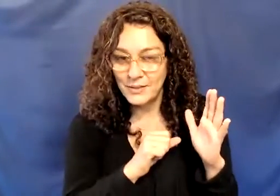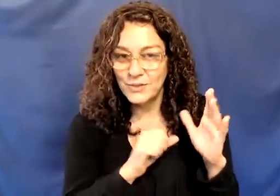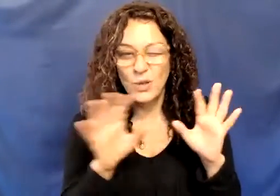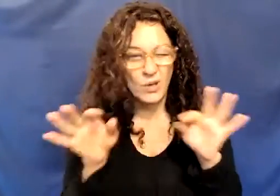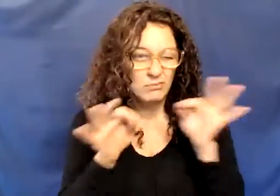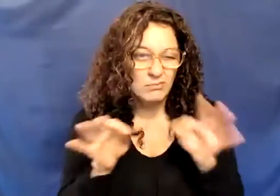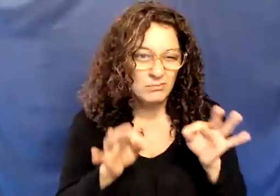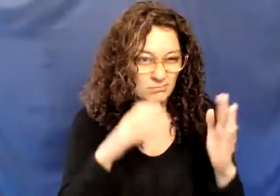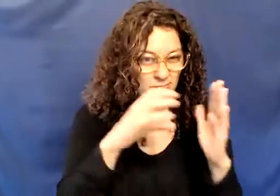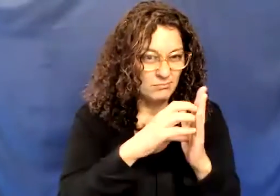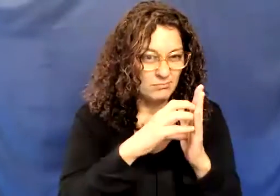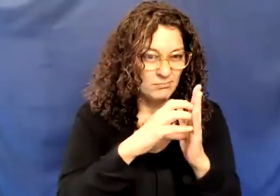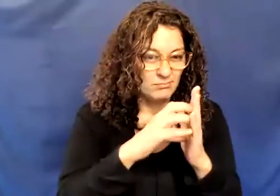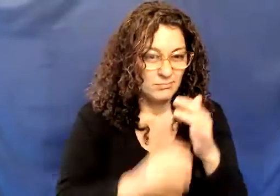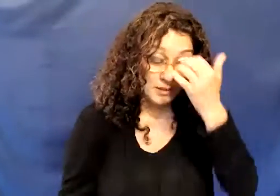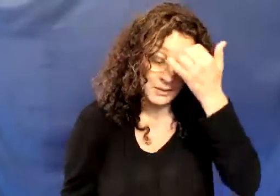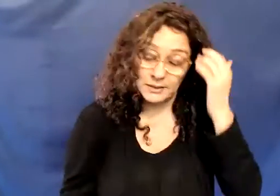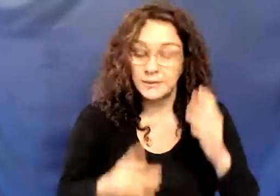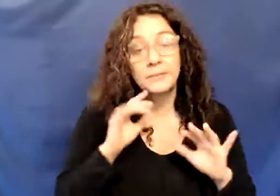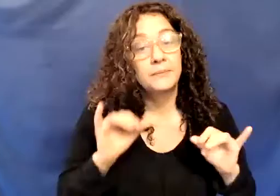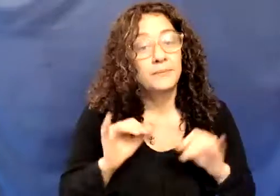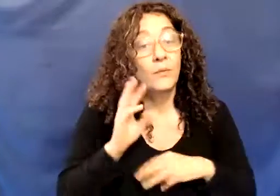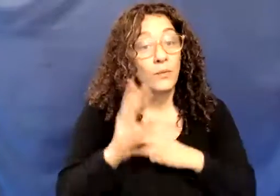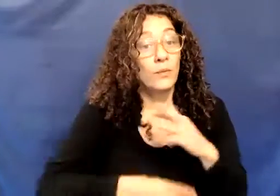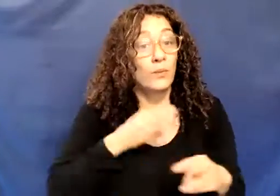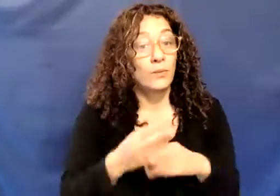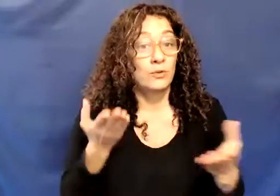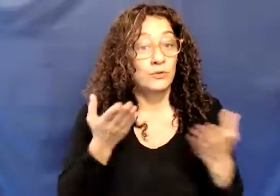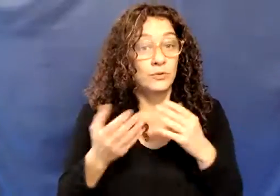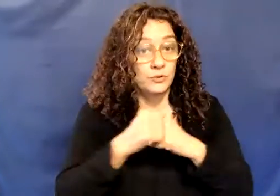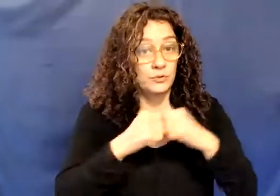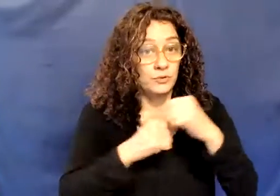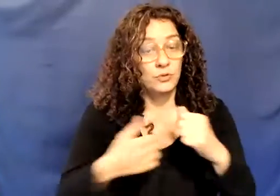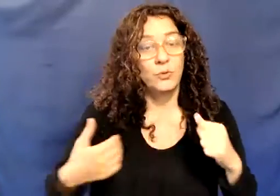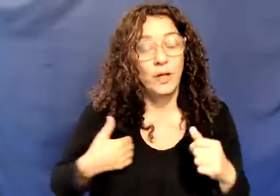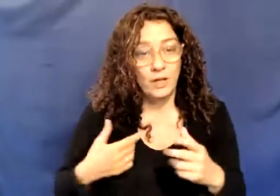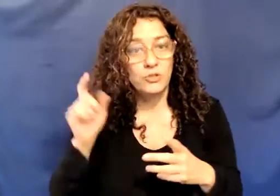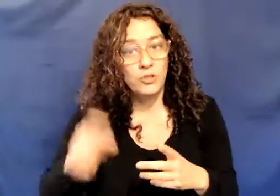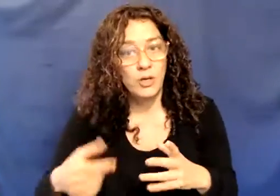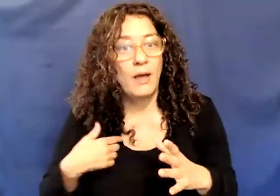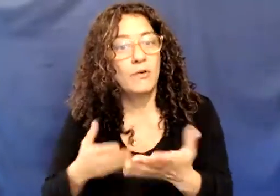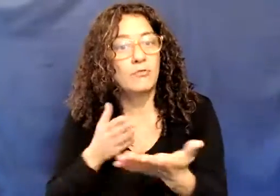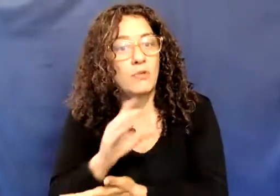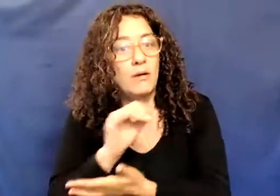our world service structure, a traditional right of appeal ought to prevail, thus